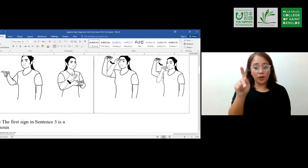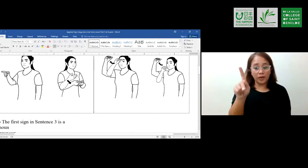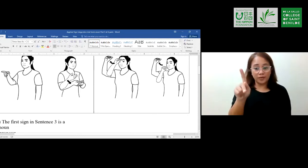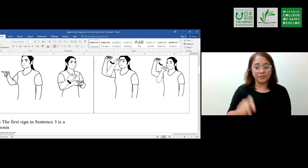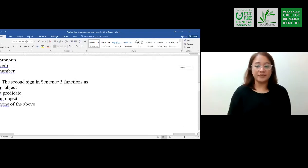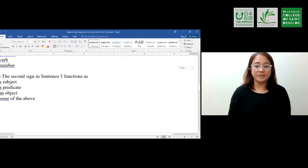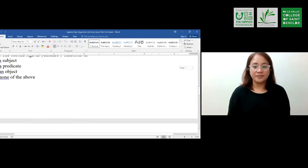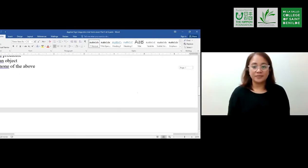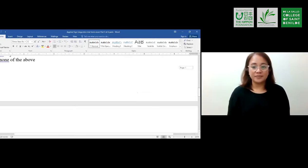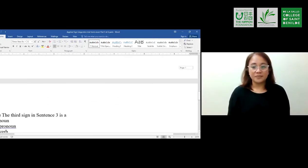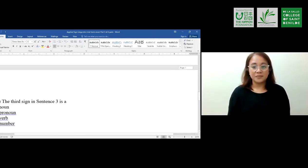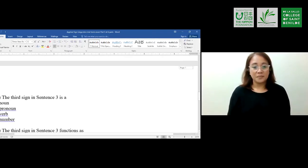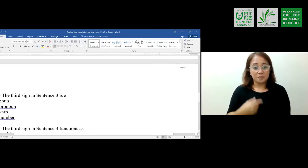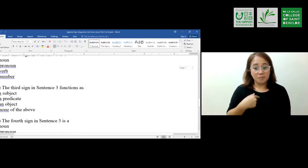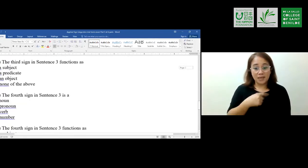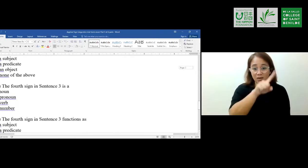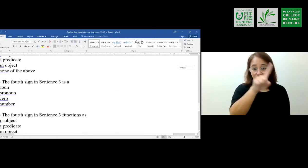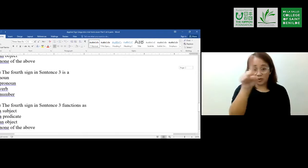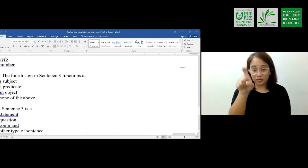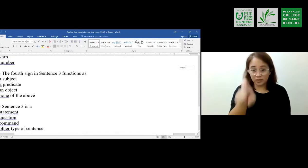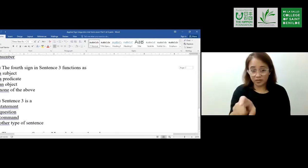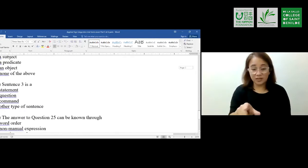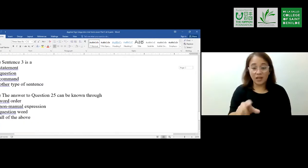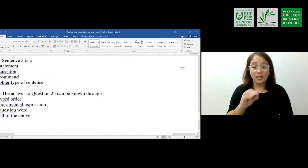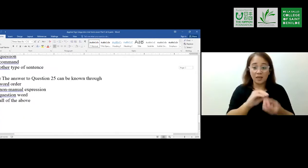the question 26. So let's go back again.